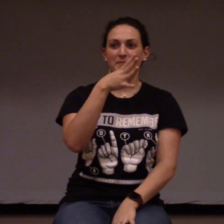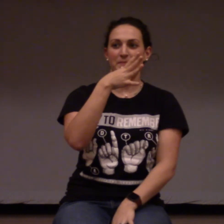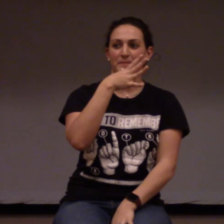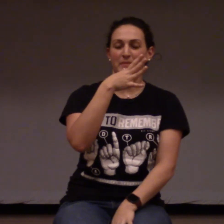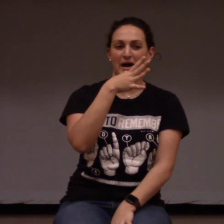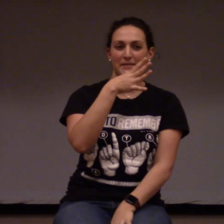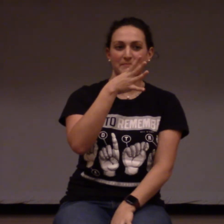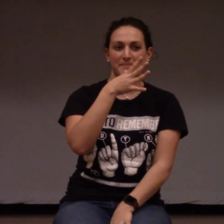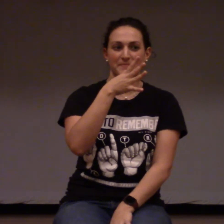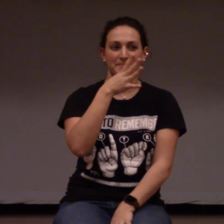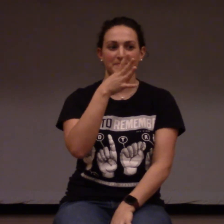Mom.